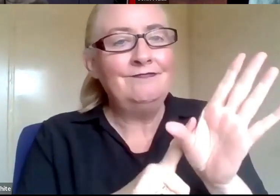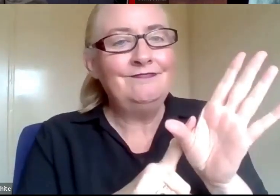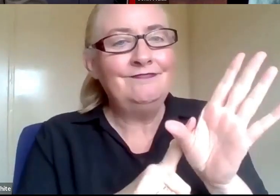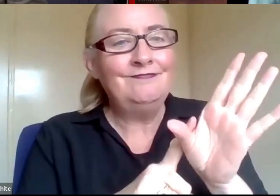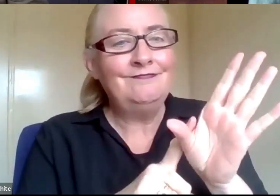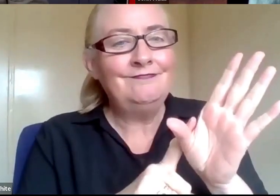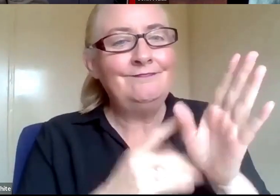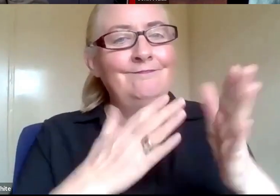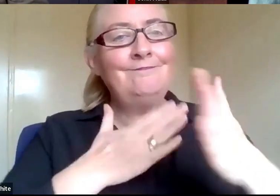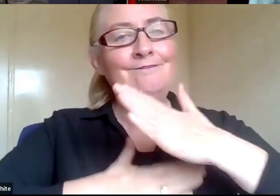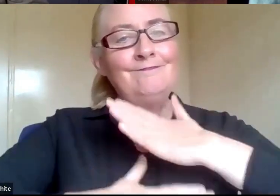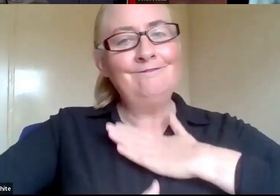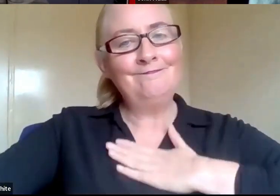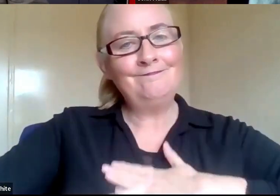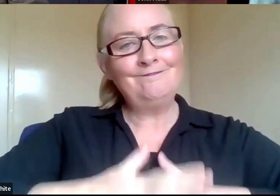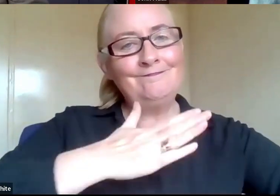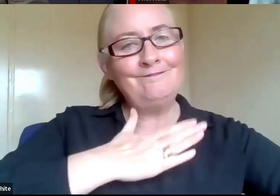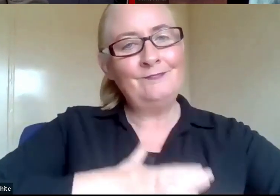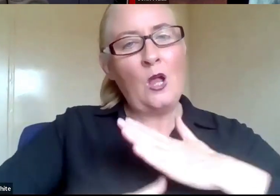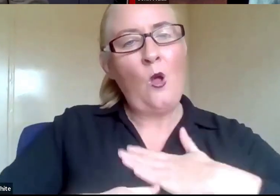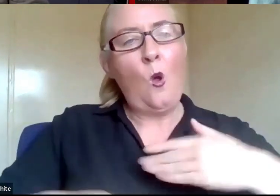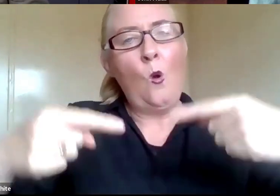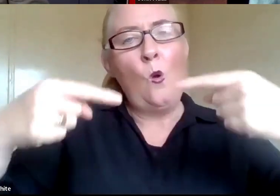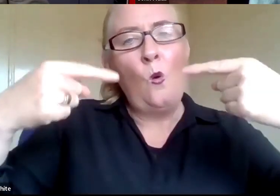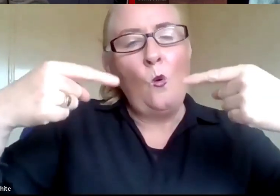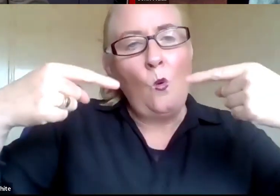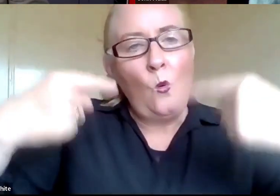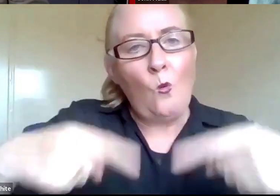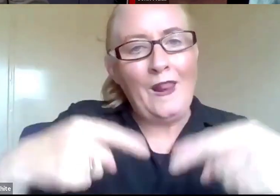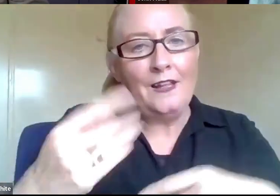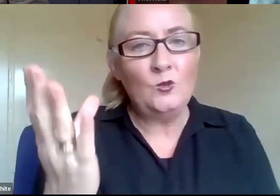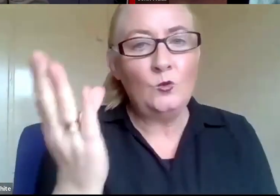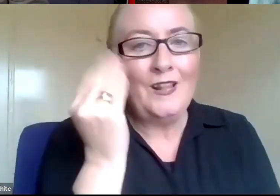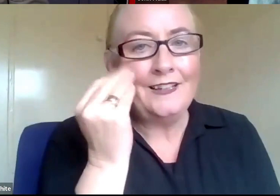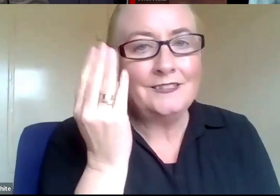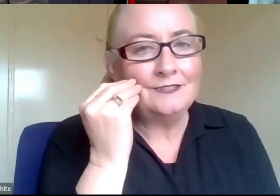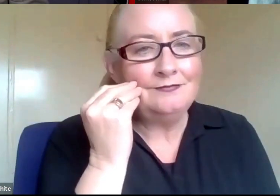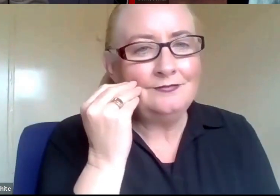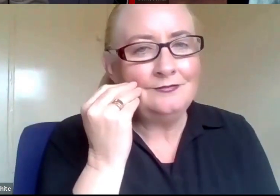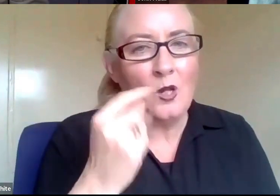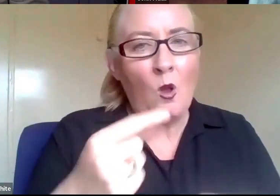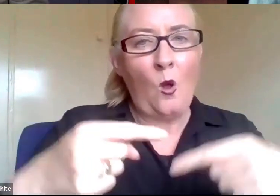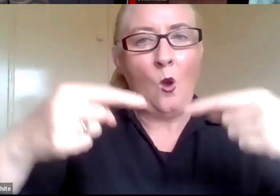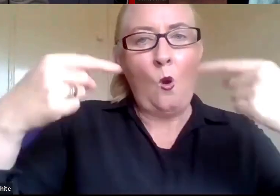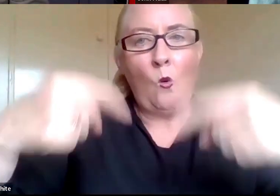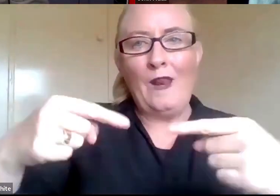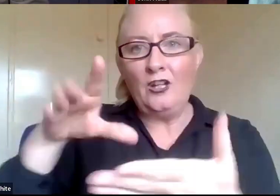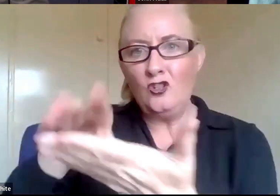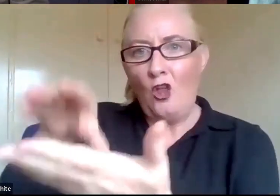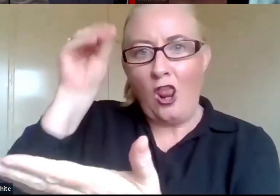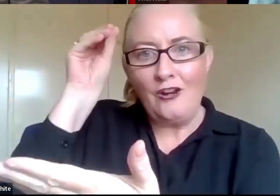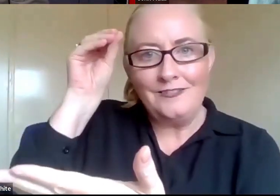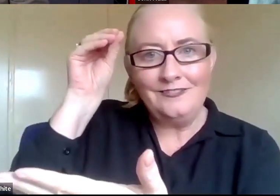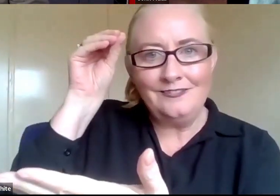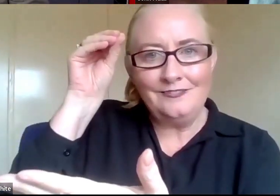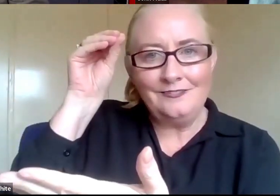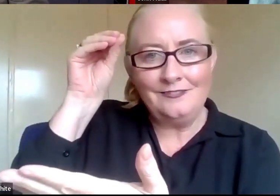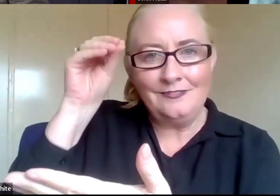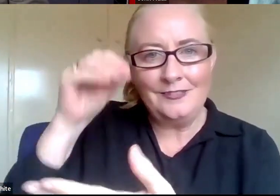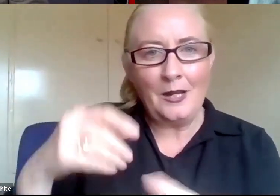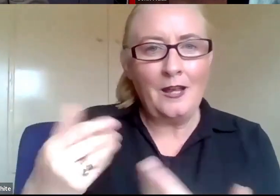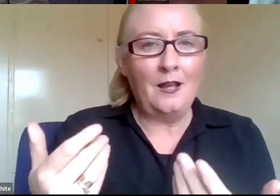to learn, being willing to accept sometimes that you're the one that made the mistake, not the